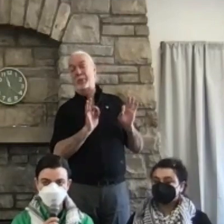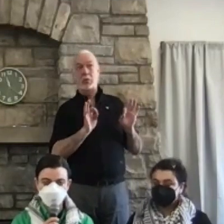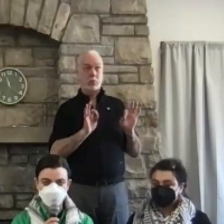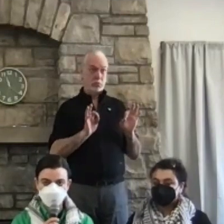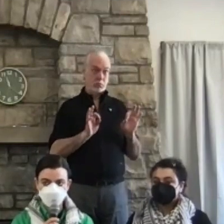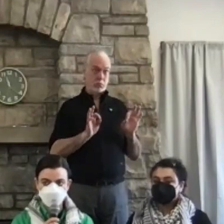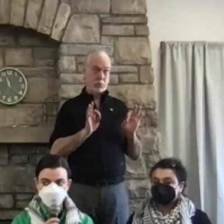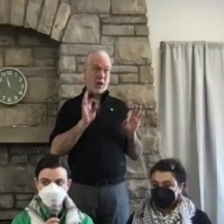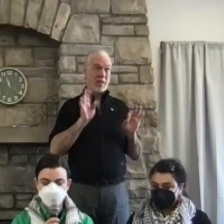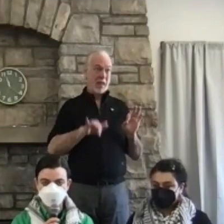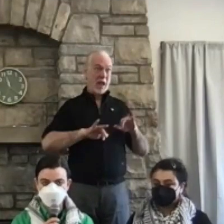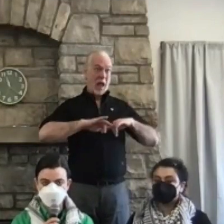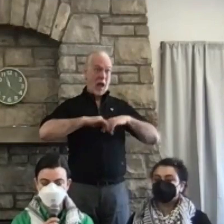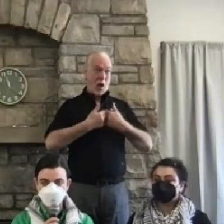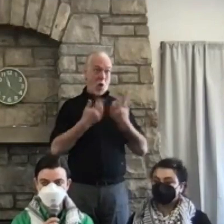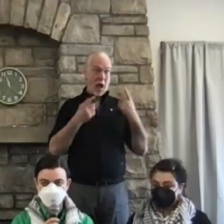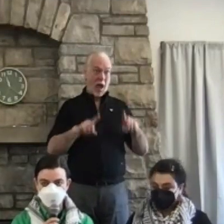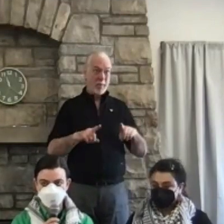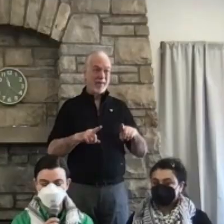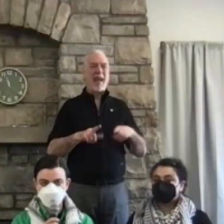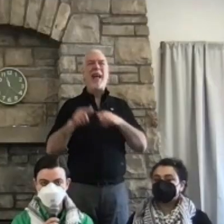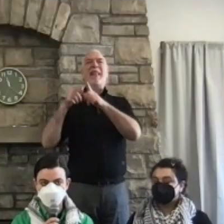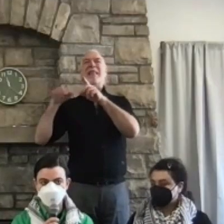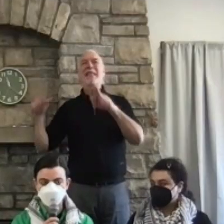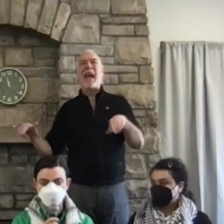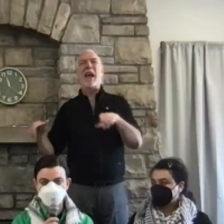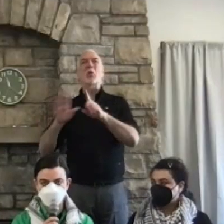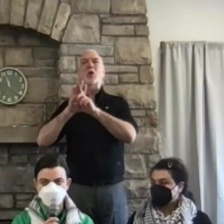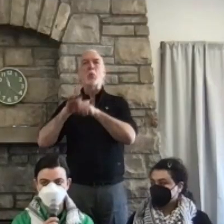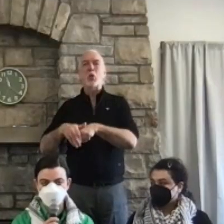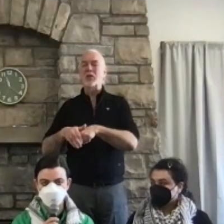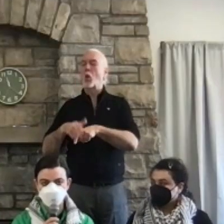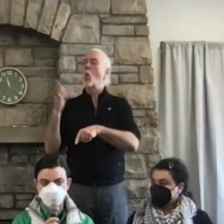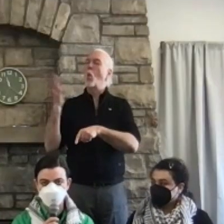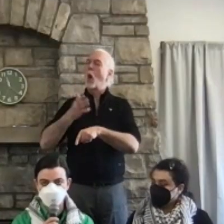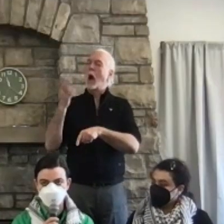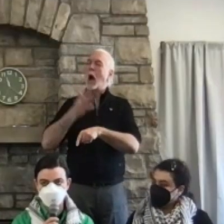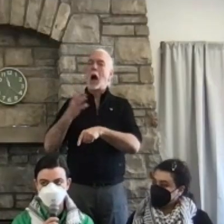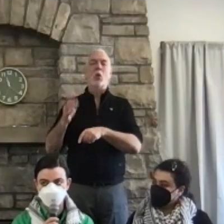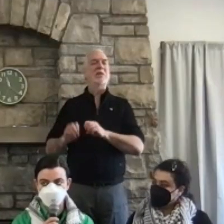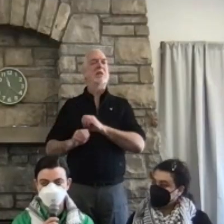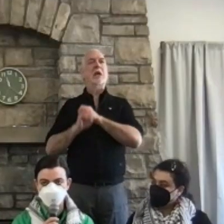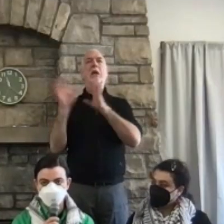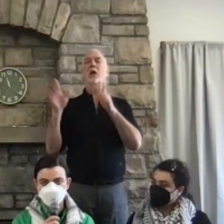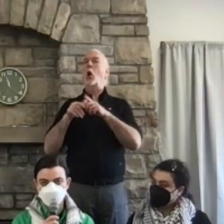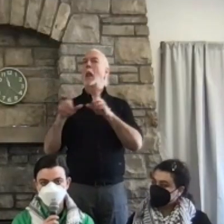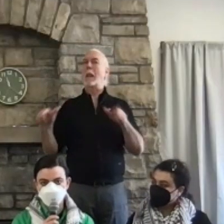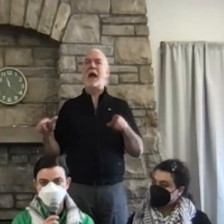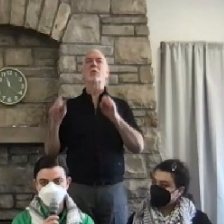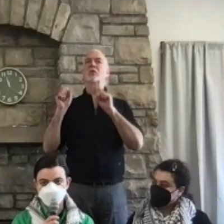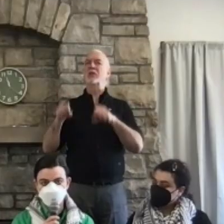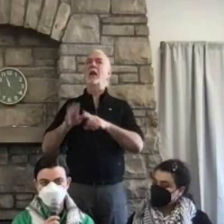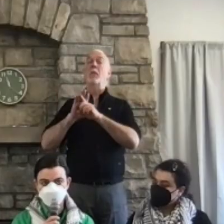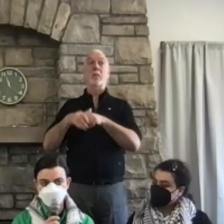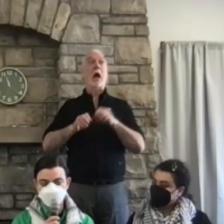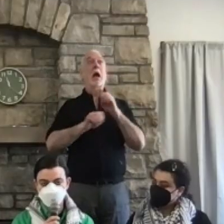happens through language. Dehumanizing language is a big part of that. That is very, very, very clear in the way that the